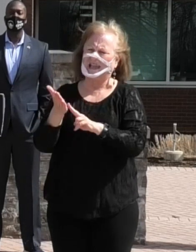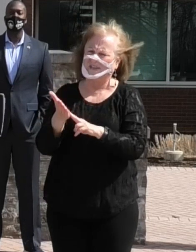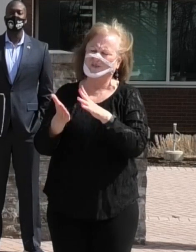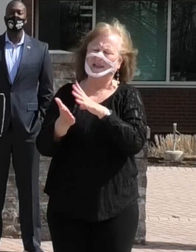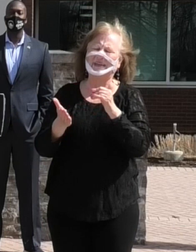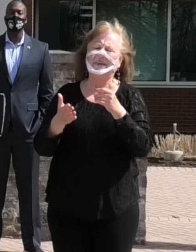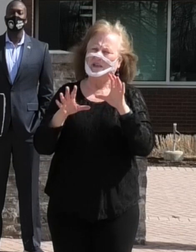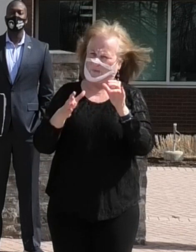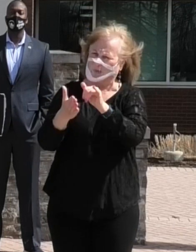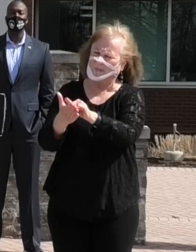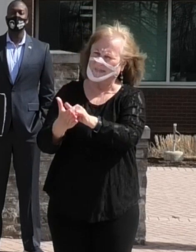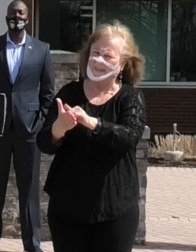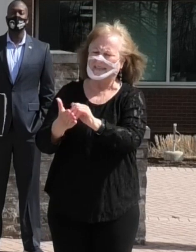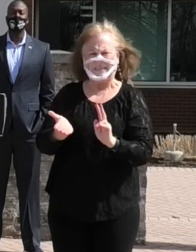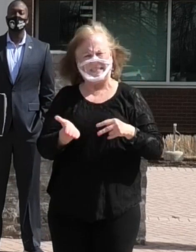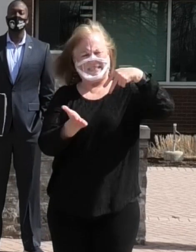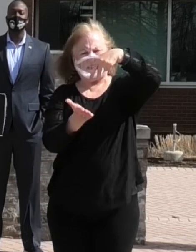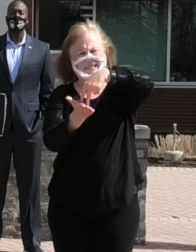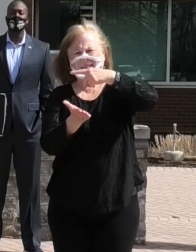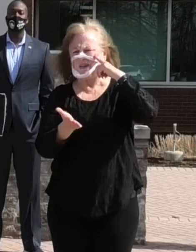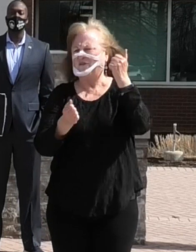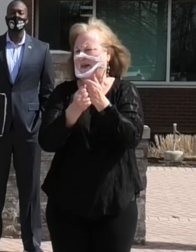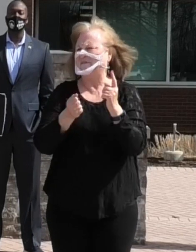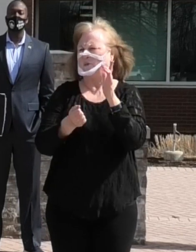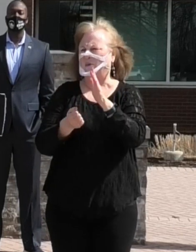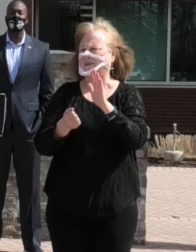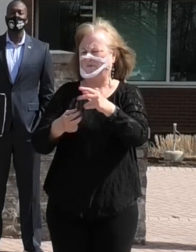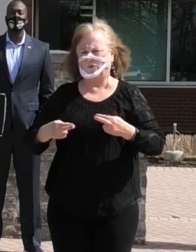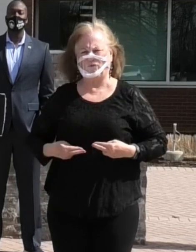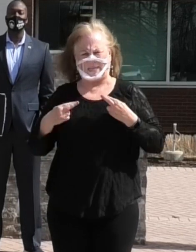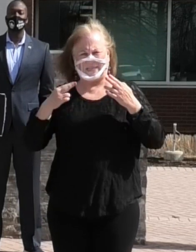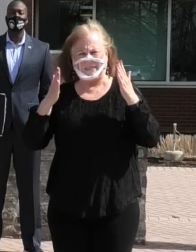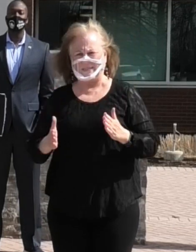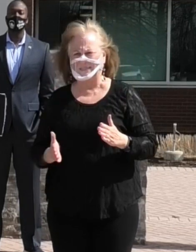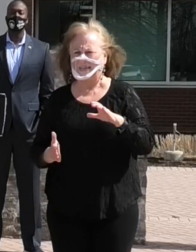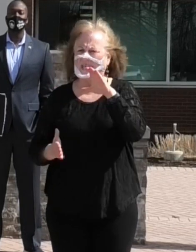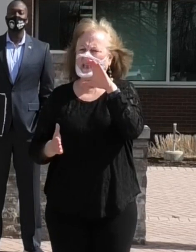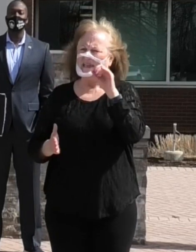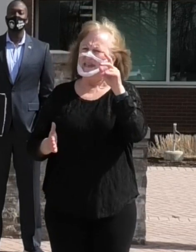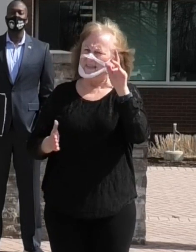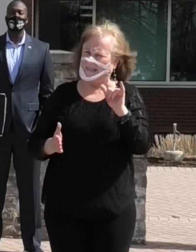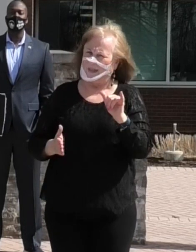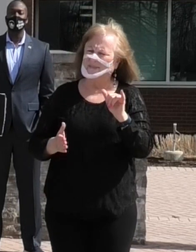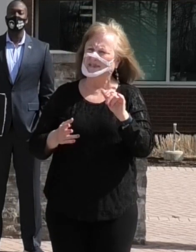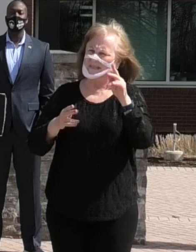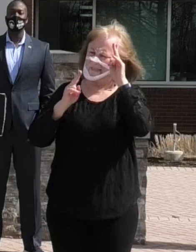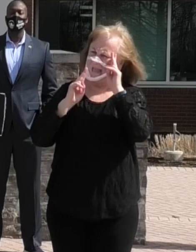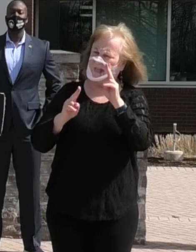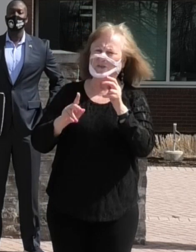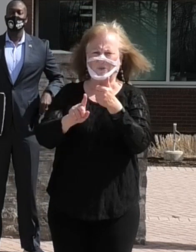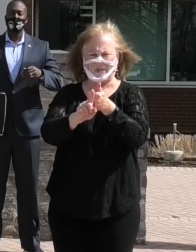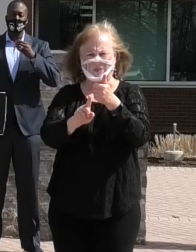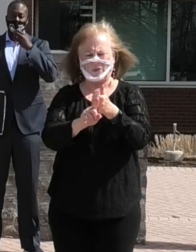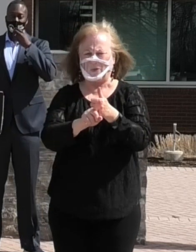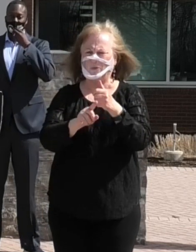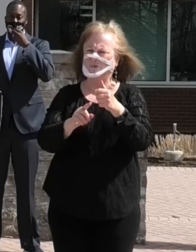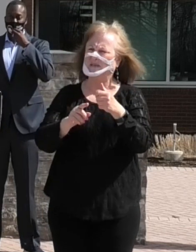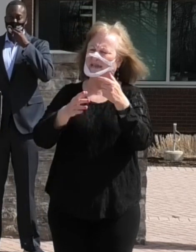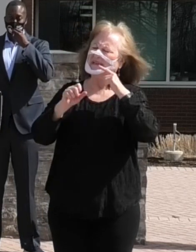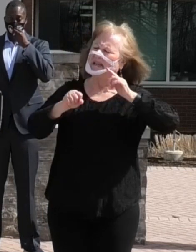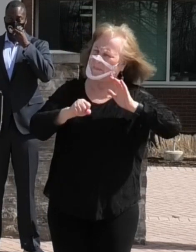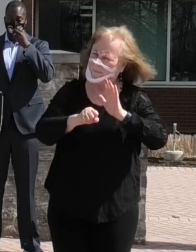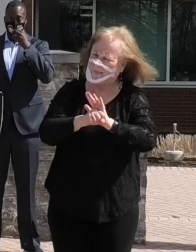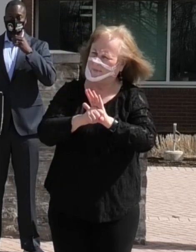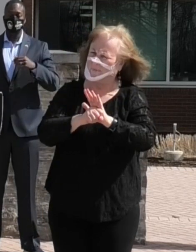in so doing is standing up for every one of its residents. The county is also honoring its own stated